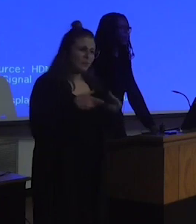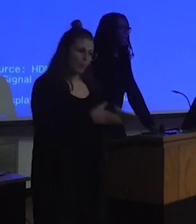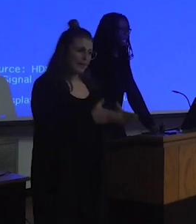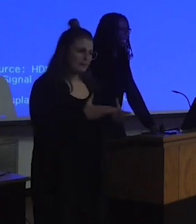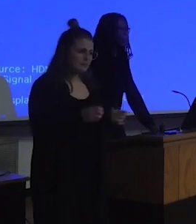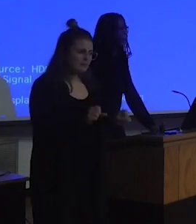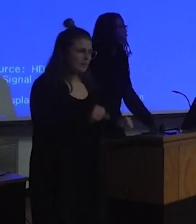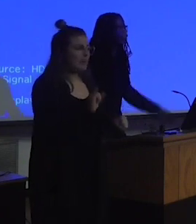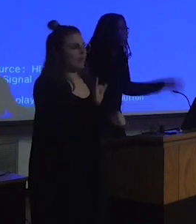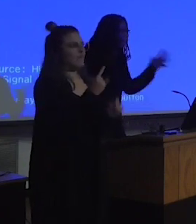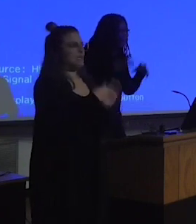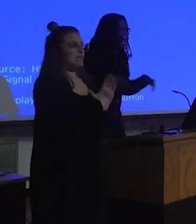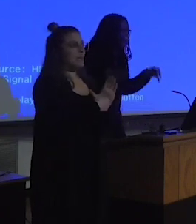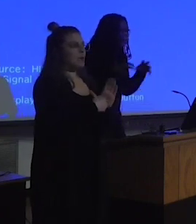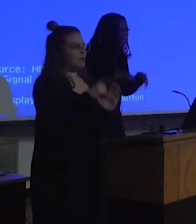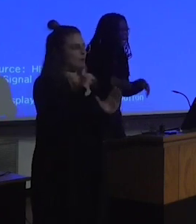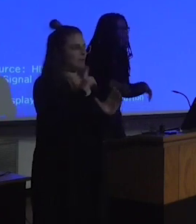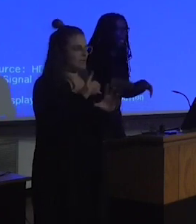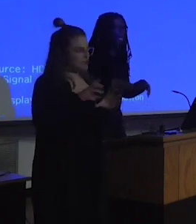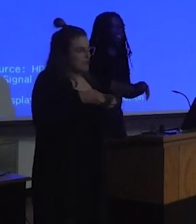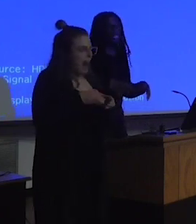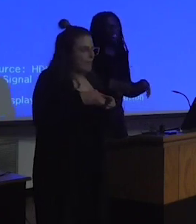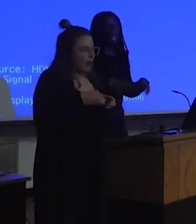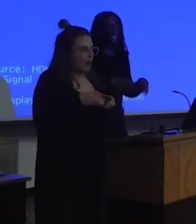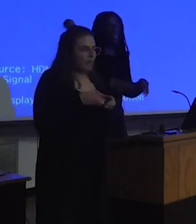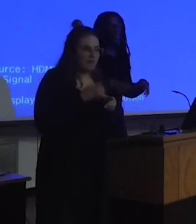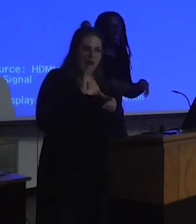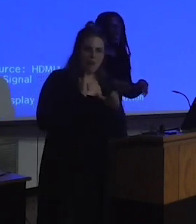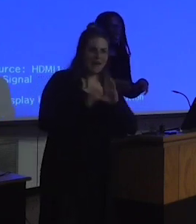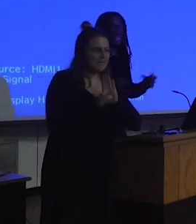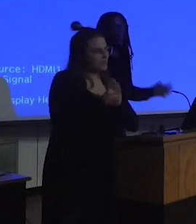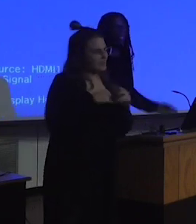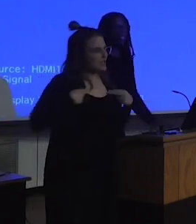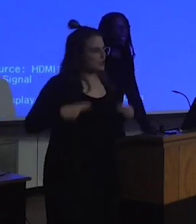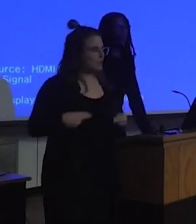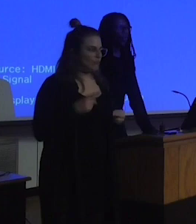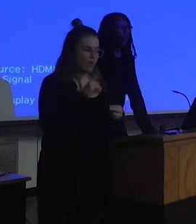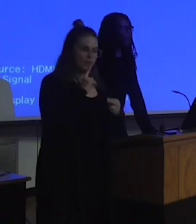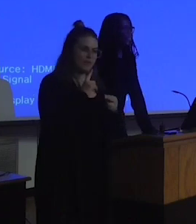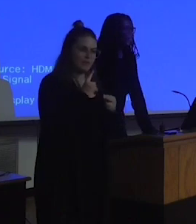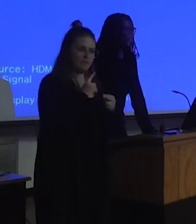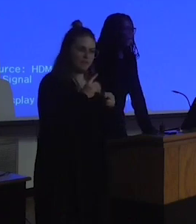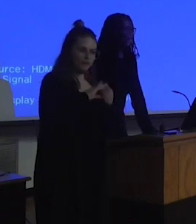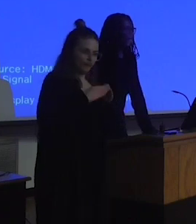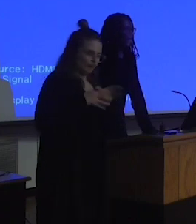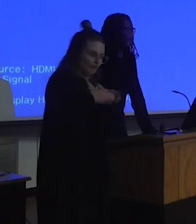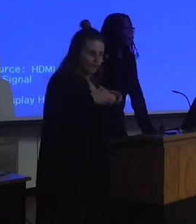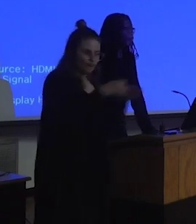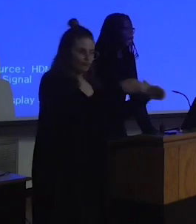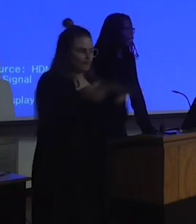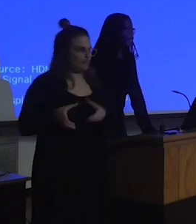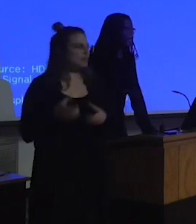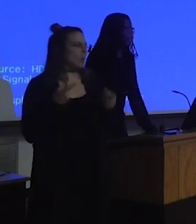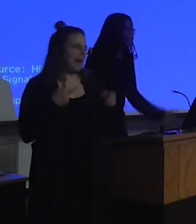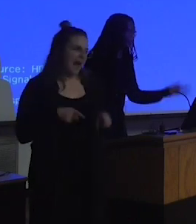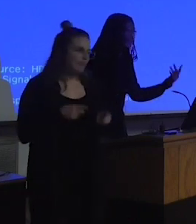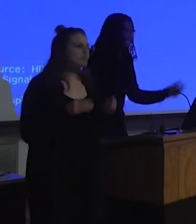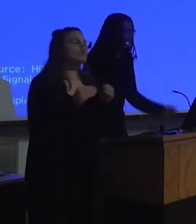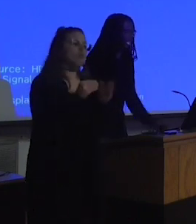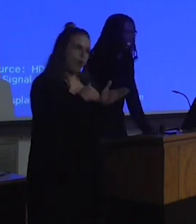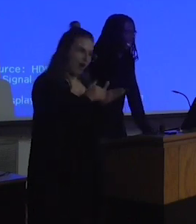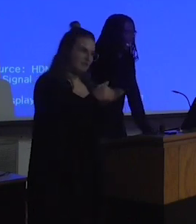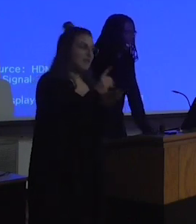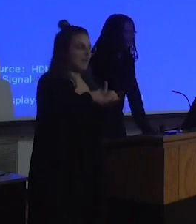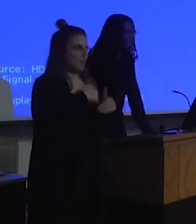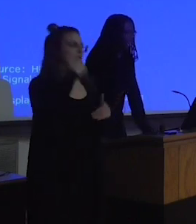ways. Like, you know, we're very tribal in our identities as humans, so it happens more often than we are consciously aware of,